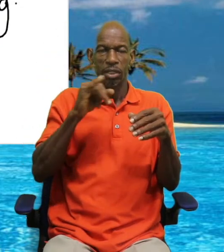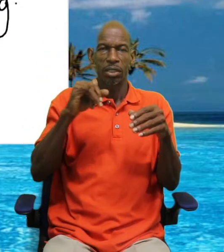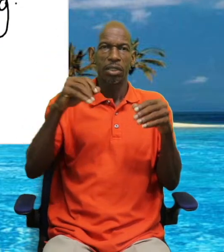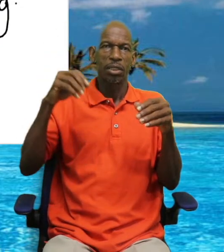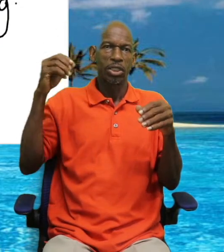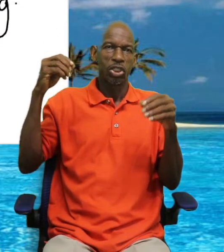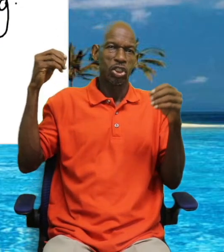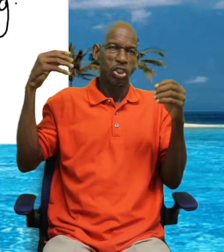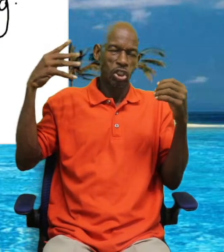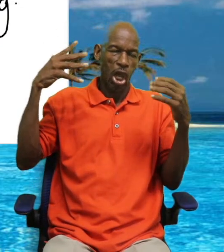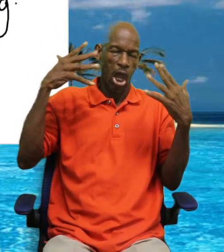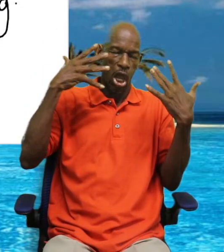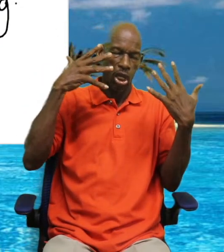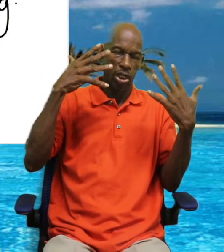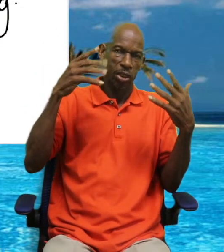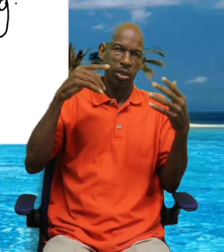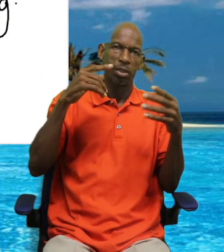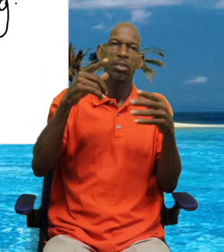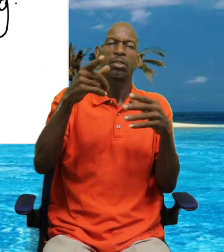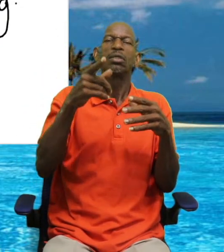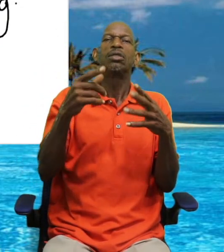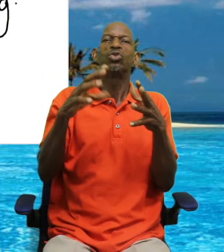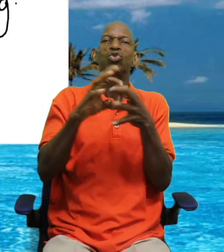Join those two sentences. Number 1.